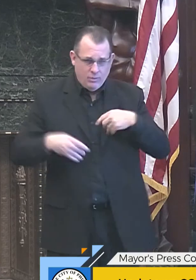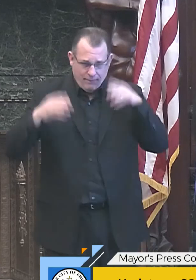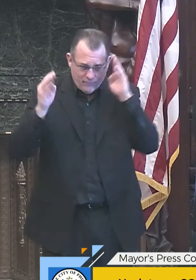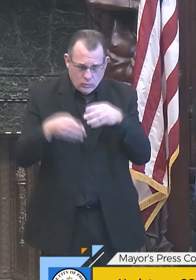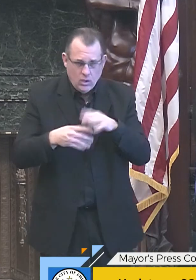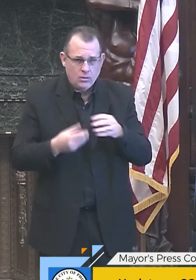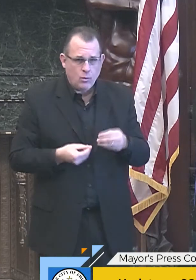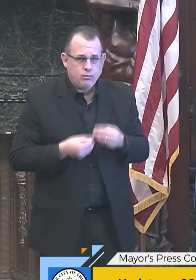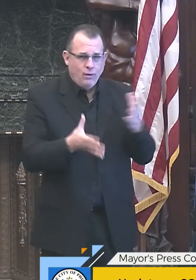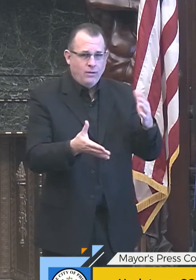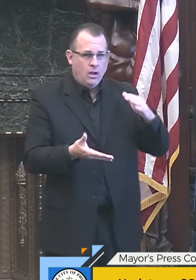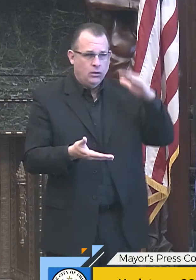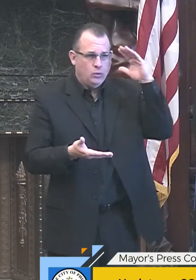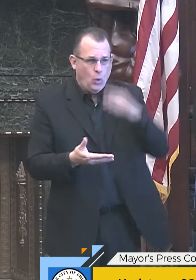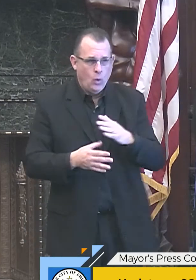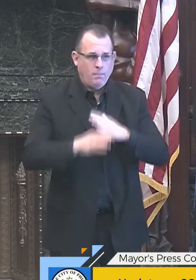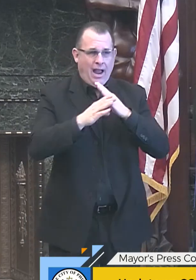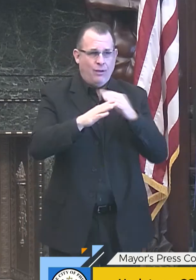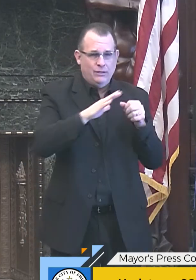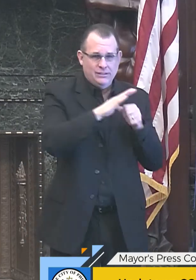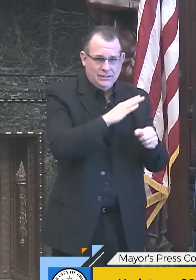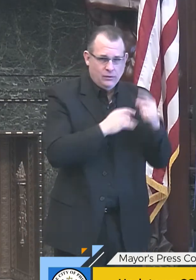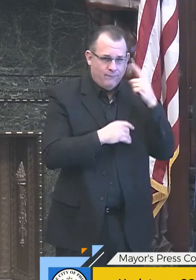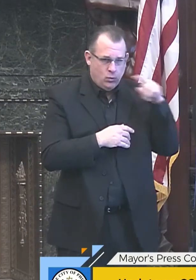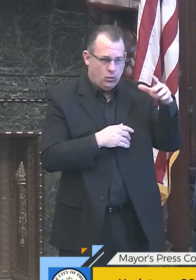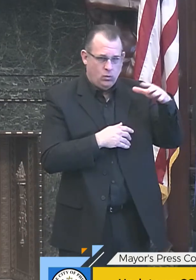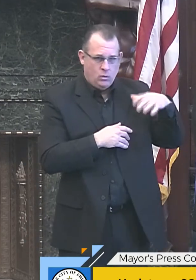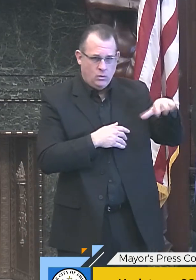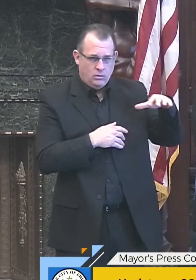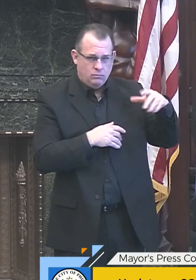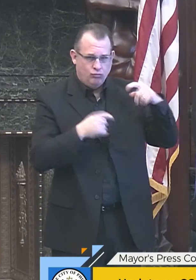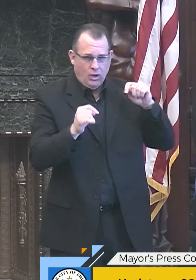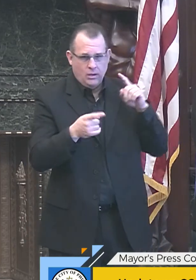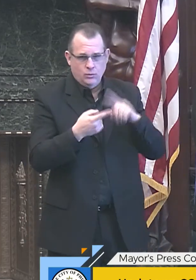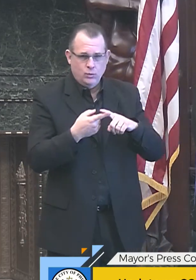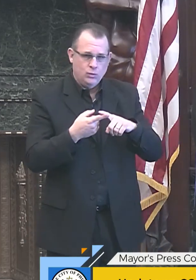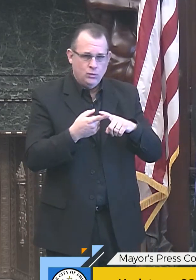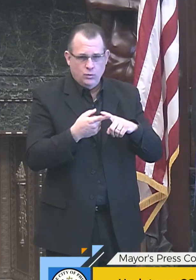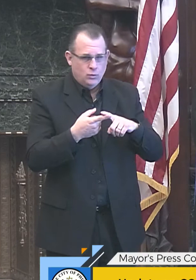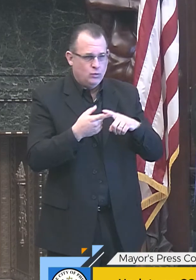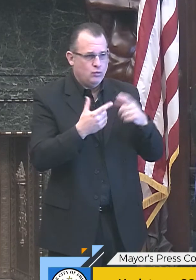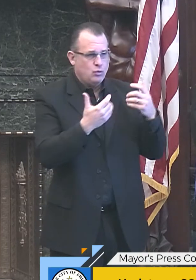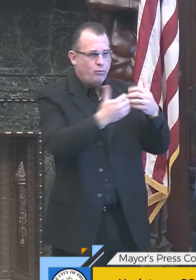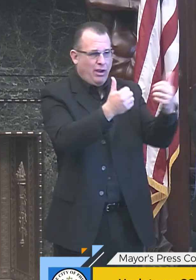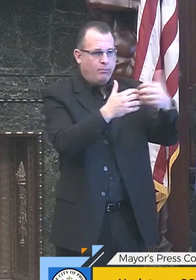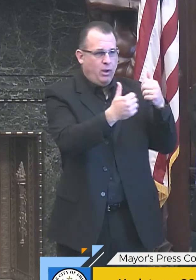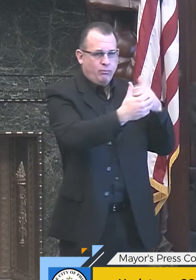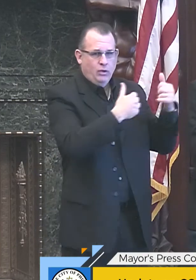barrier shelter to try and break up some of that congregation.